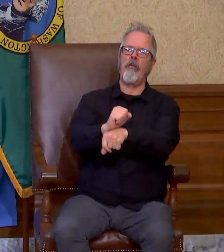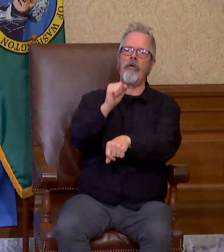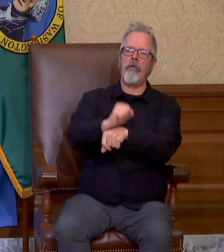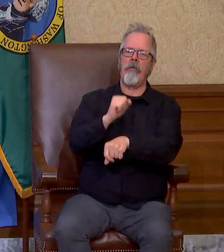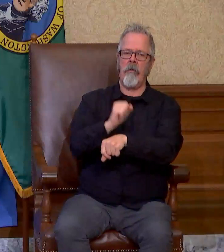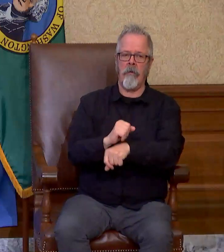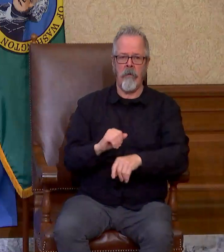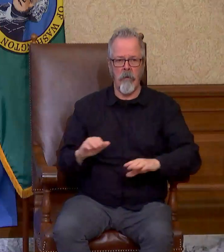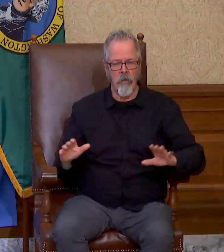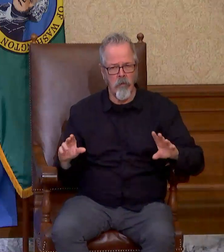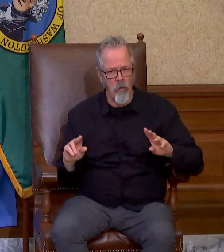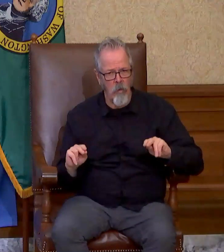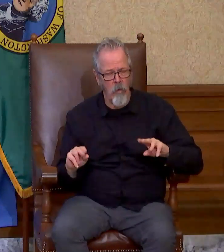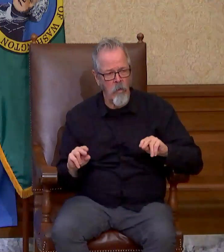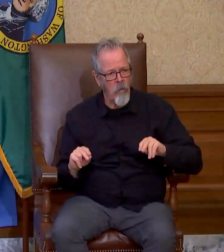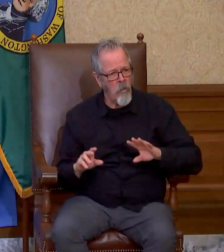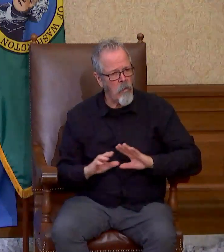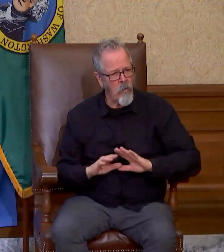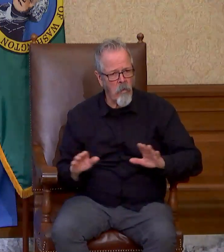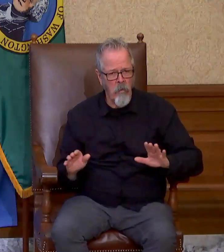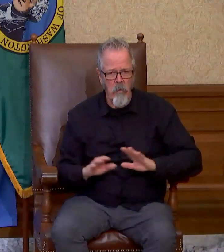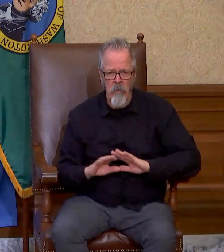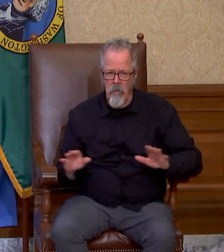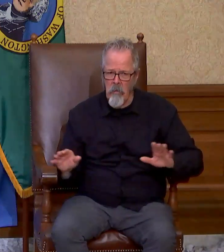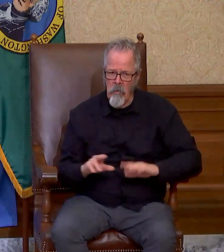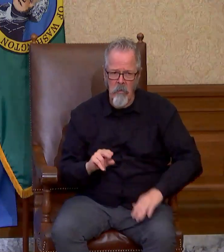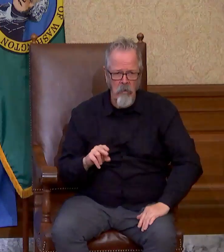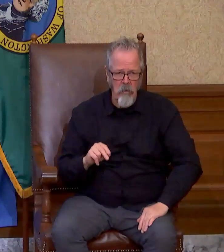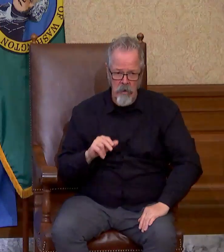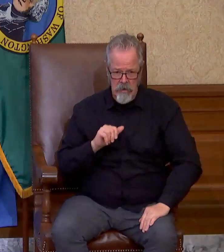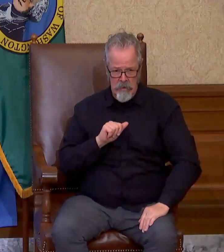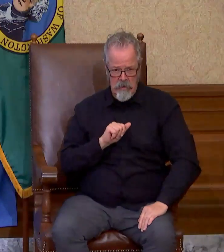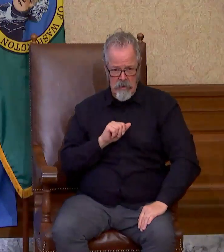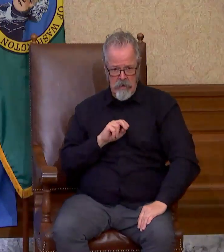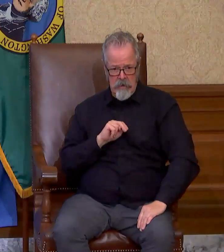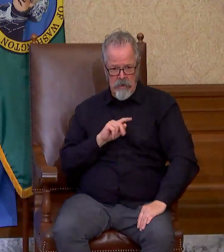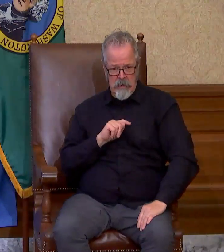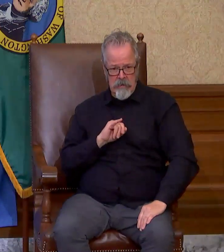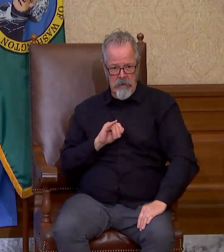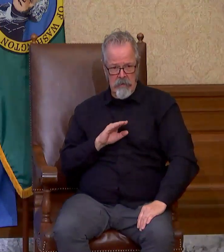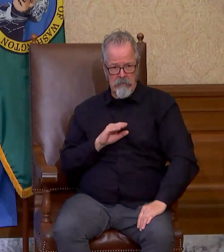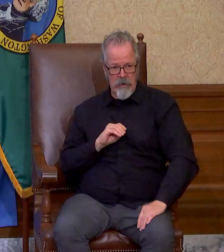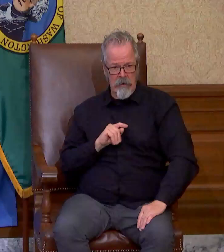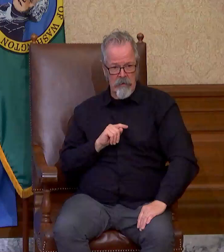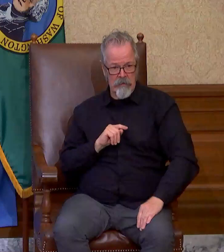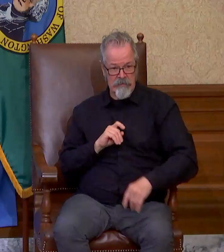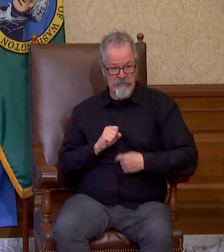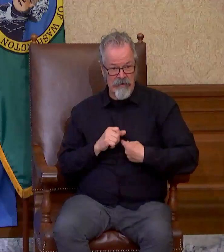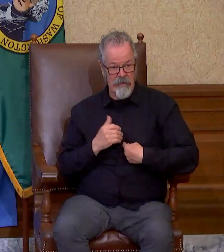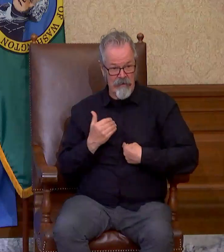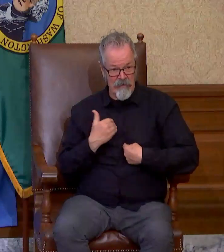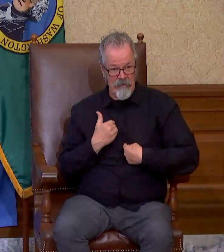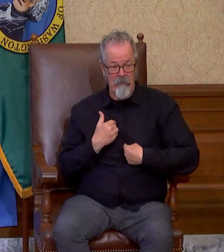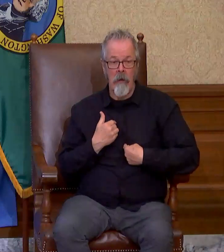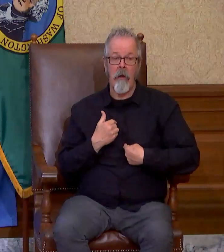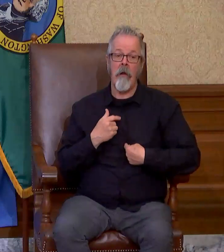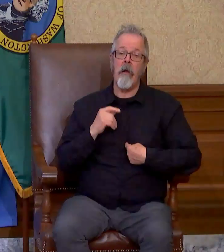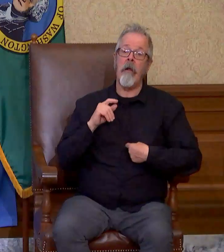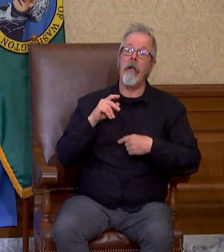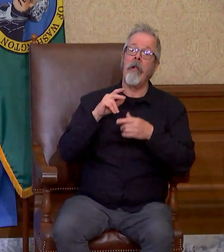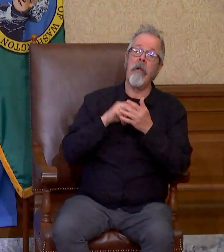that because you might have a positive antibody test, you were therefore immune from the disease and immune